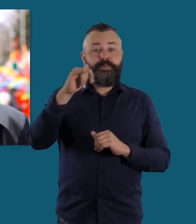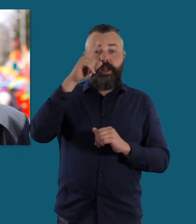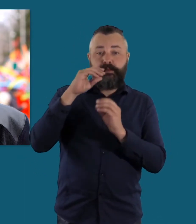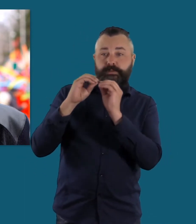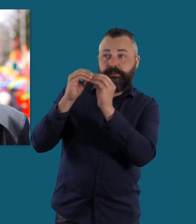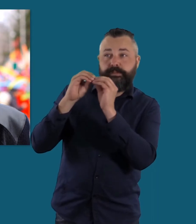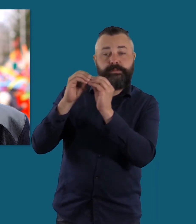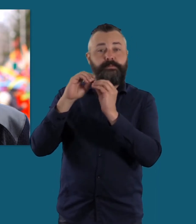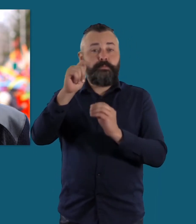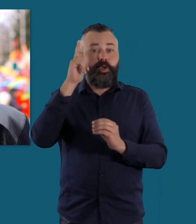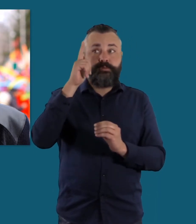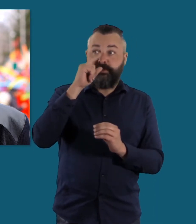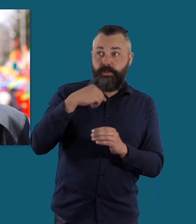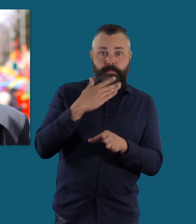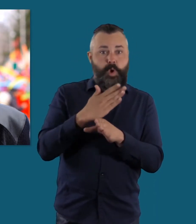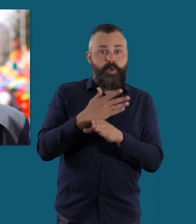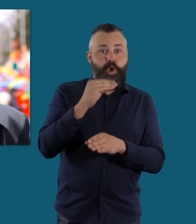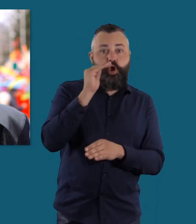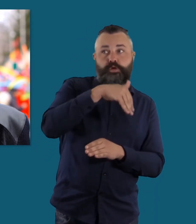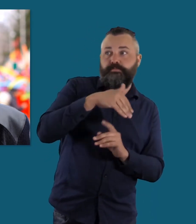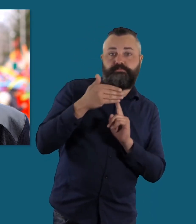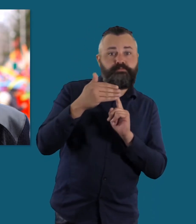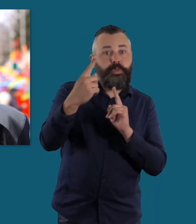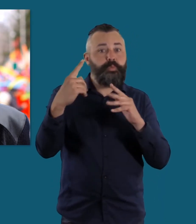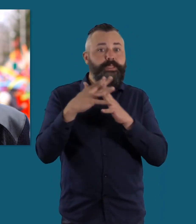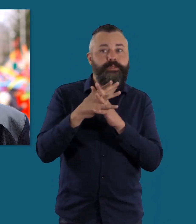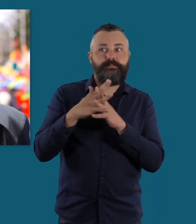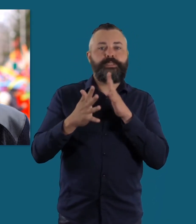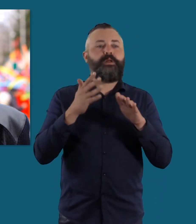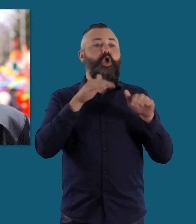If you can, try to talk to your boss, and if you can, work from home so you can avoid the virus.